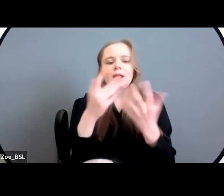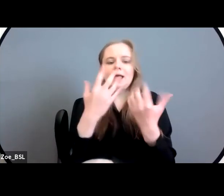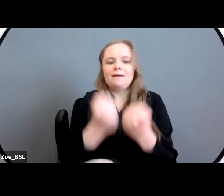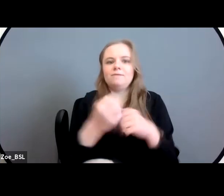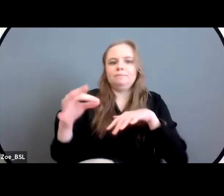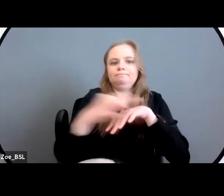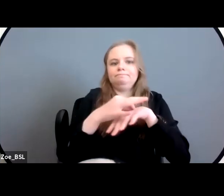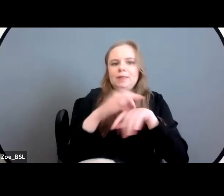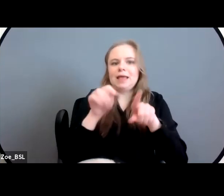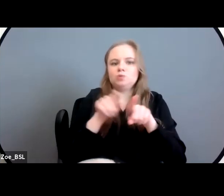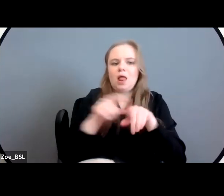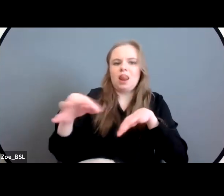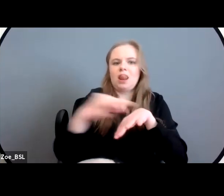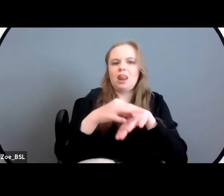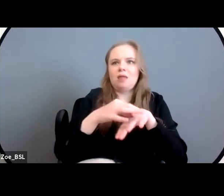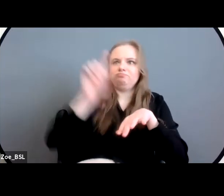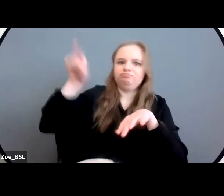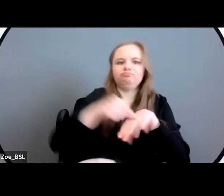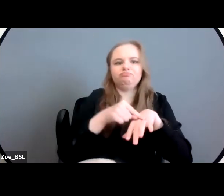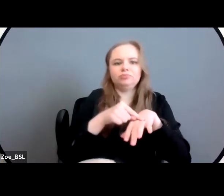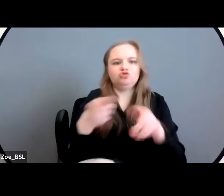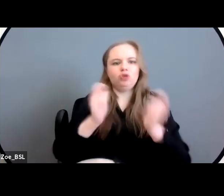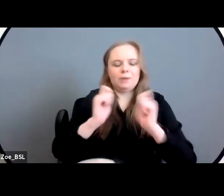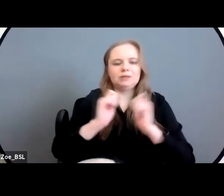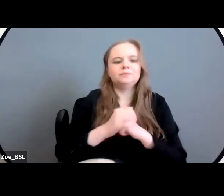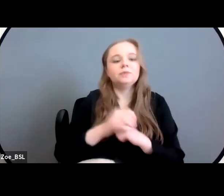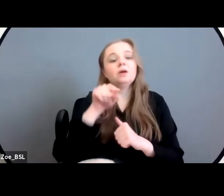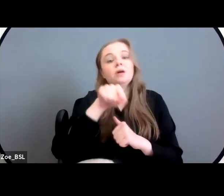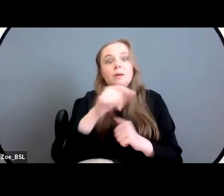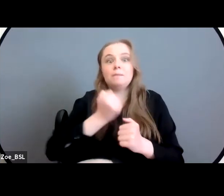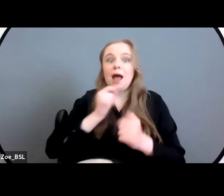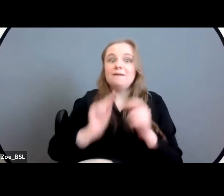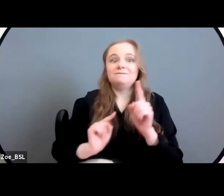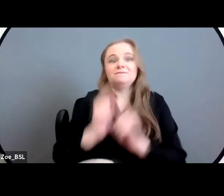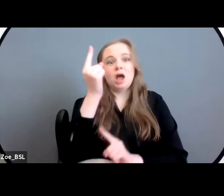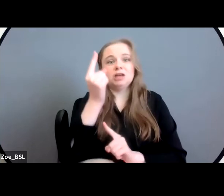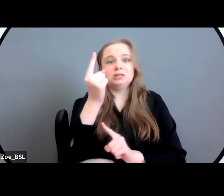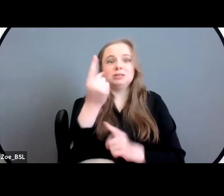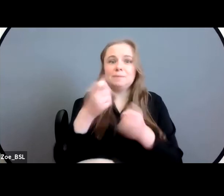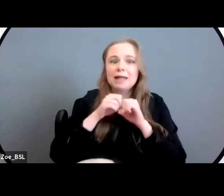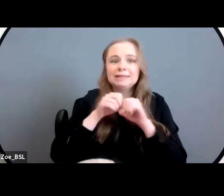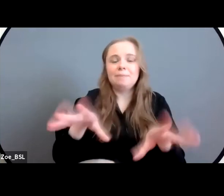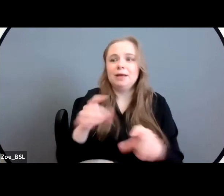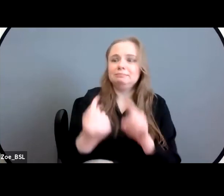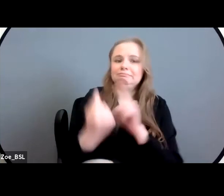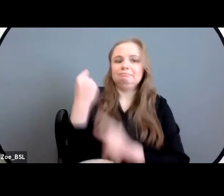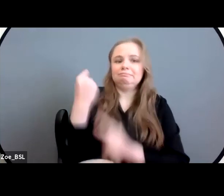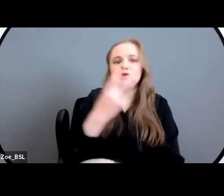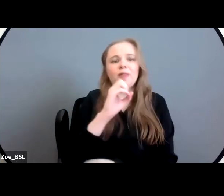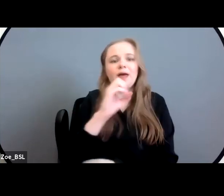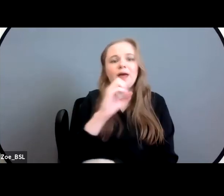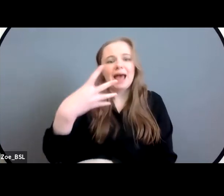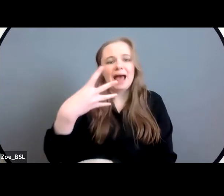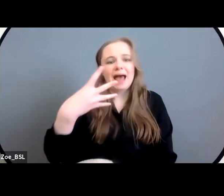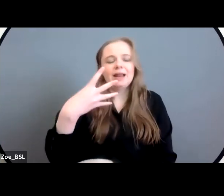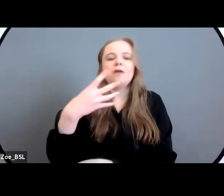hand. And this was actually my first pandemic. This was, I had swine flu, and this was in 2009. And I